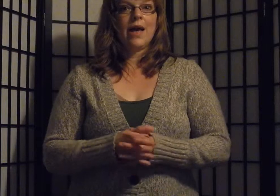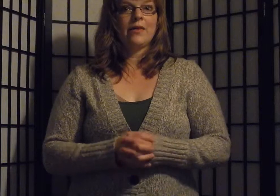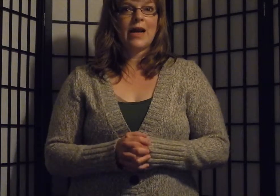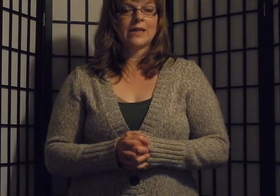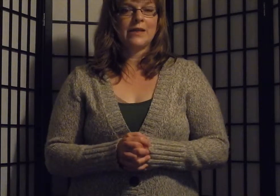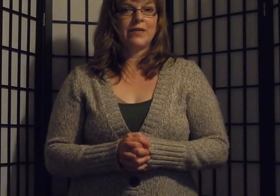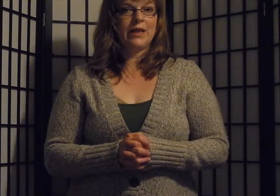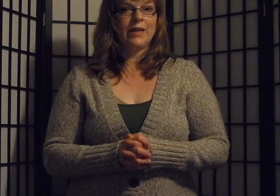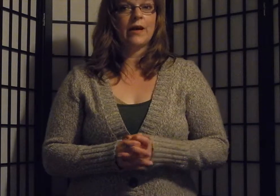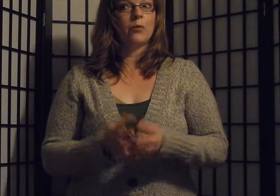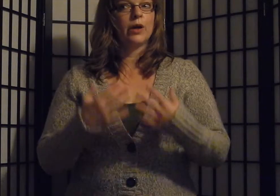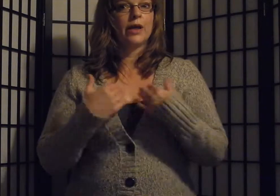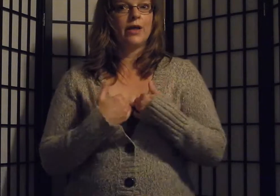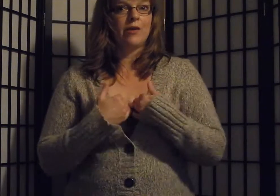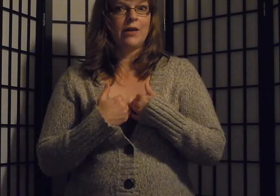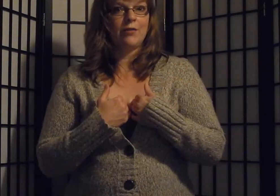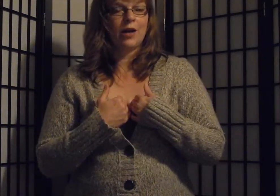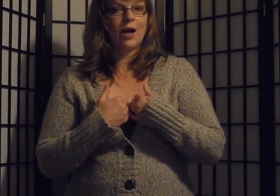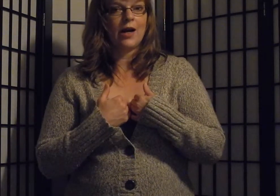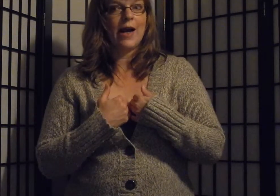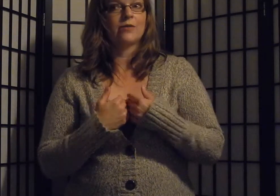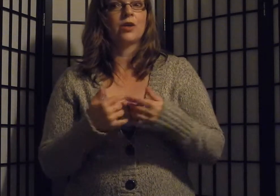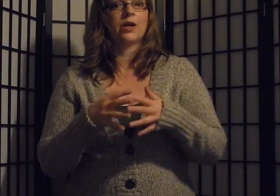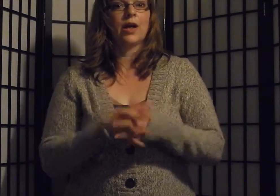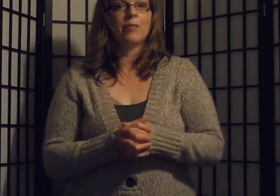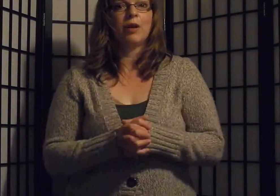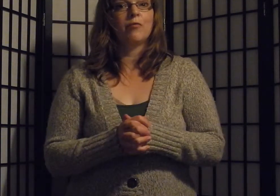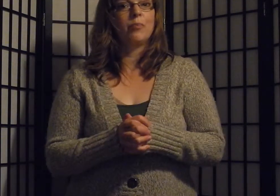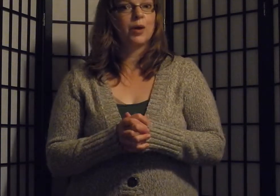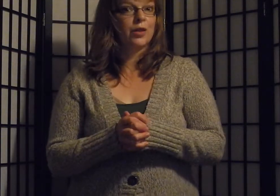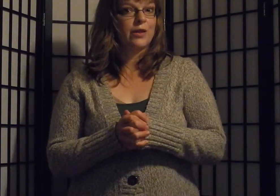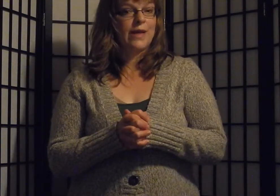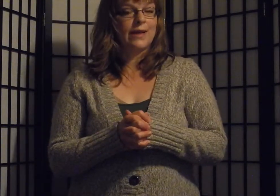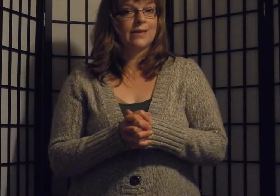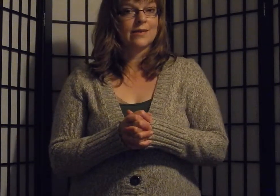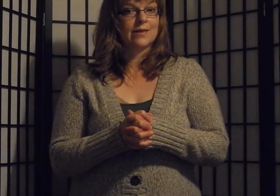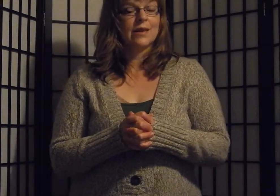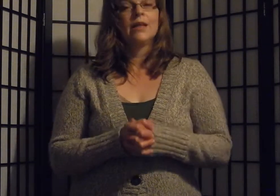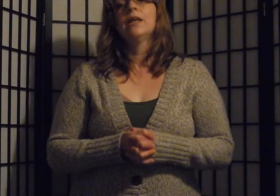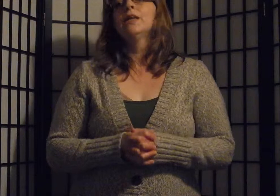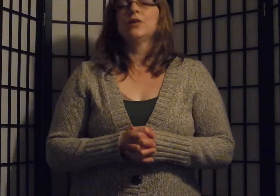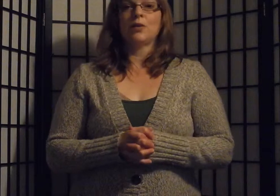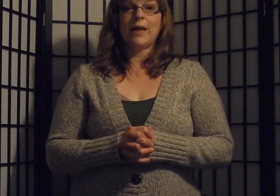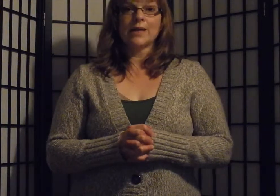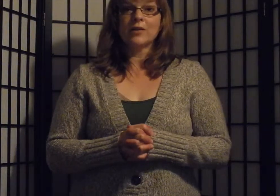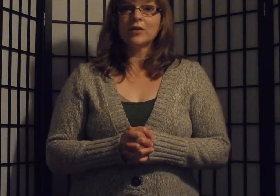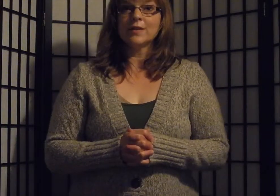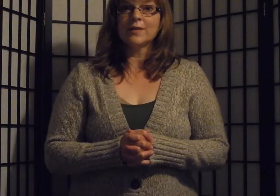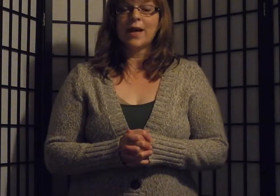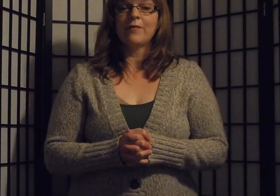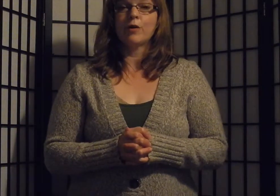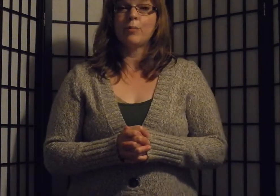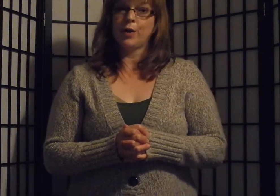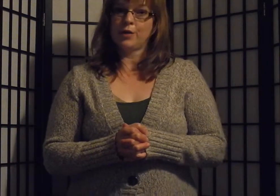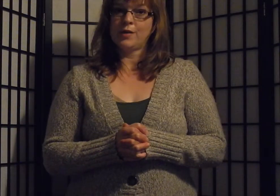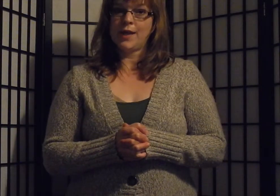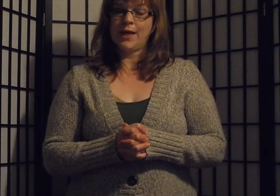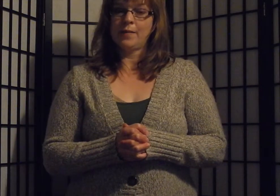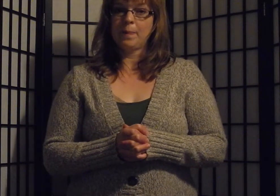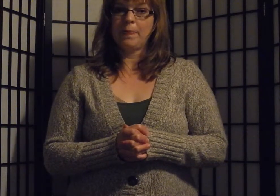Another activity that we're getting ready for at our house are a couple of birthdays. So let's learn the sign for birthday. And